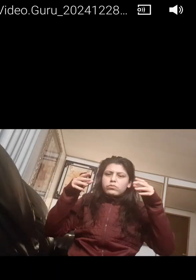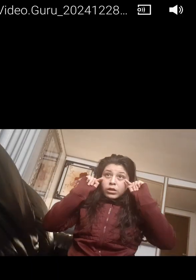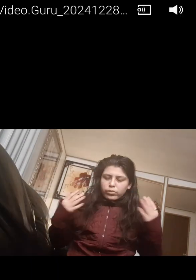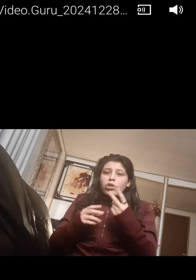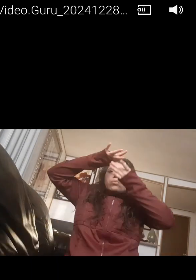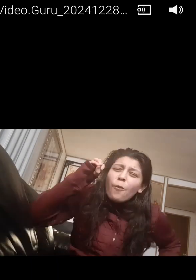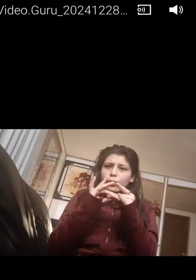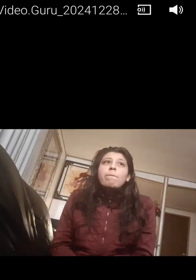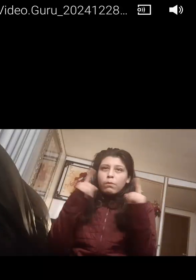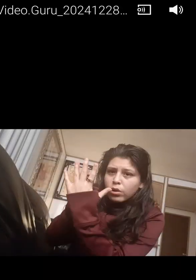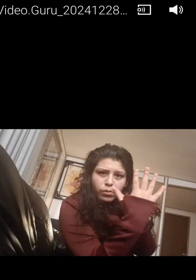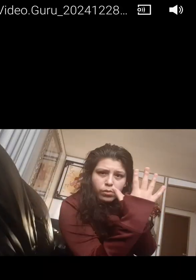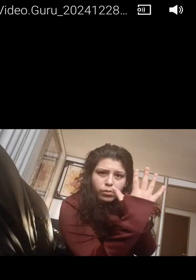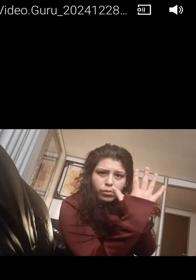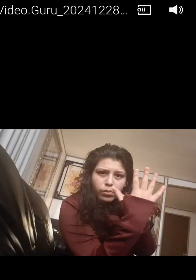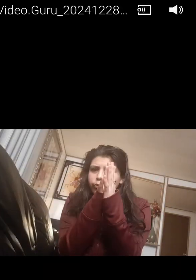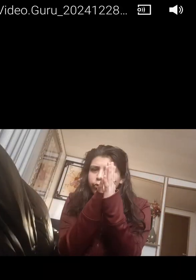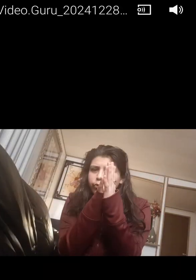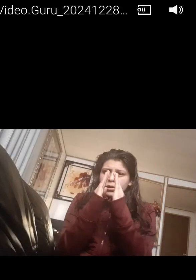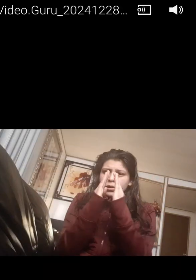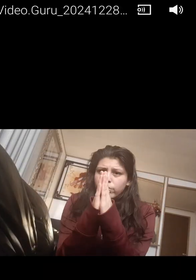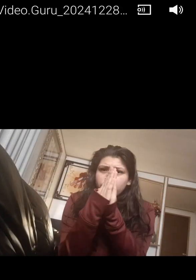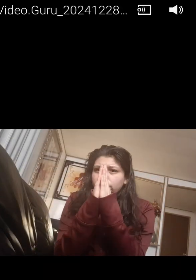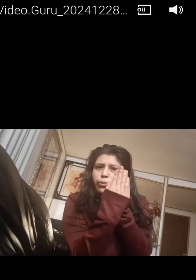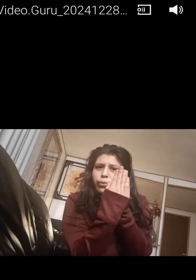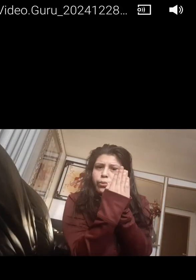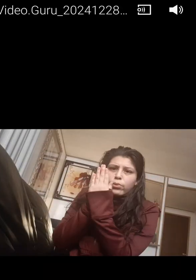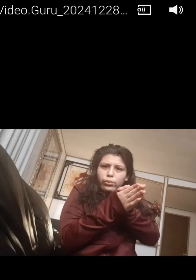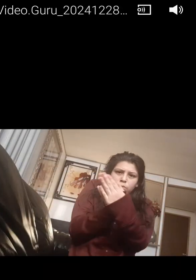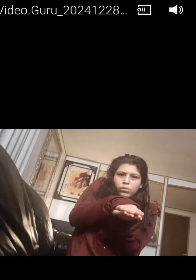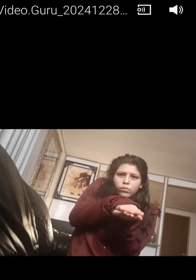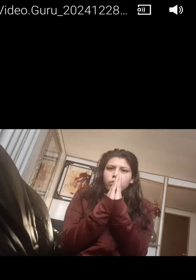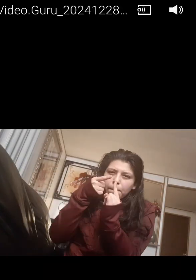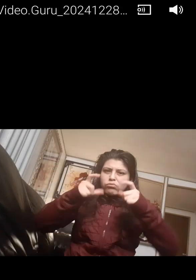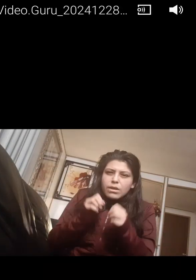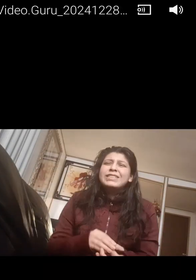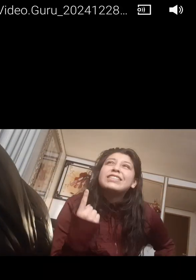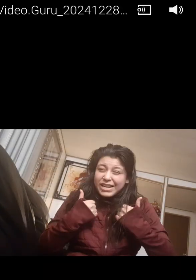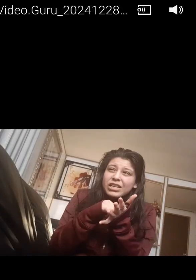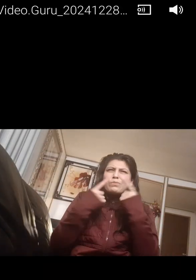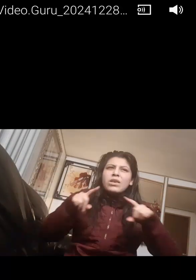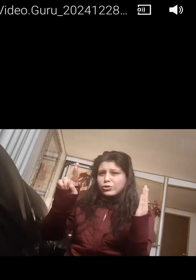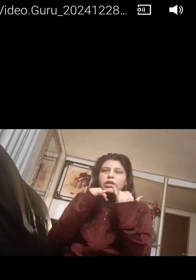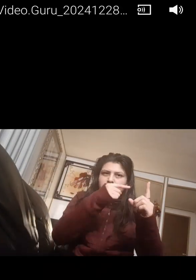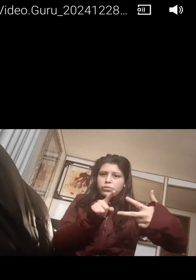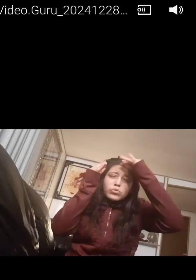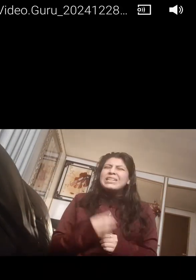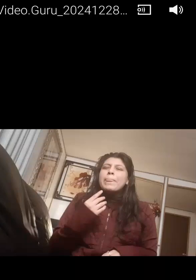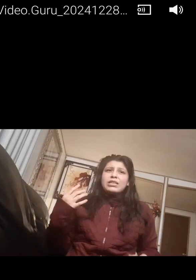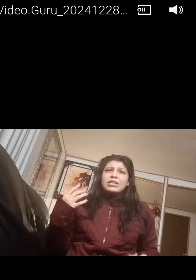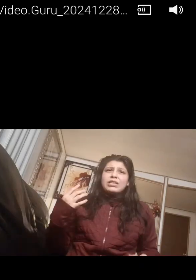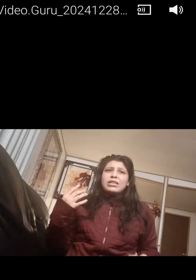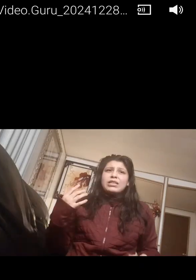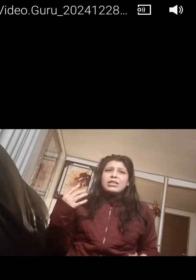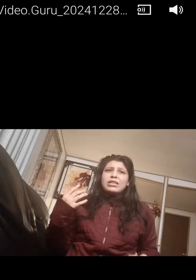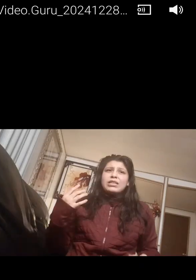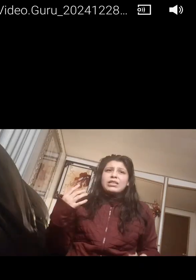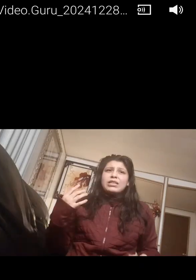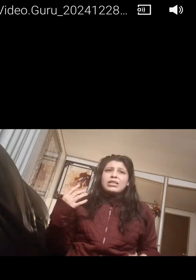signer with this level of background in